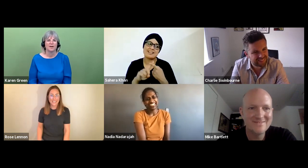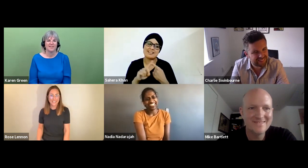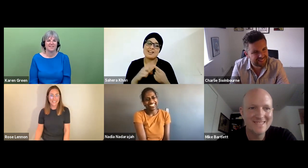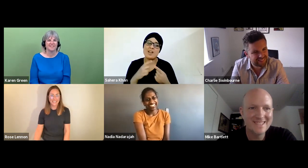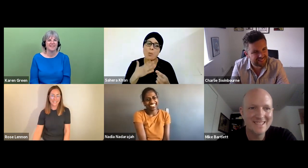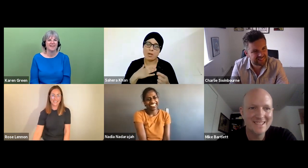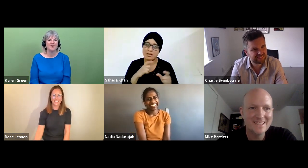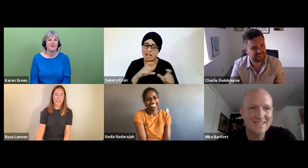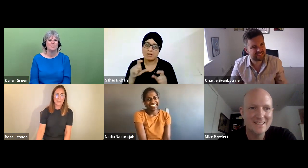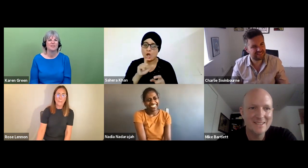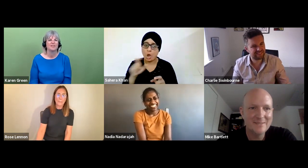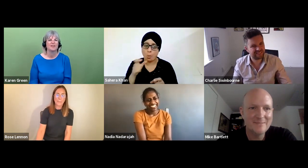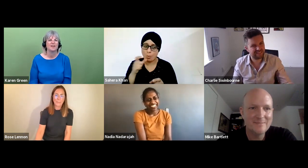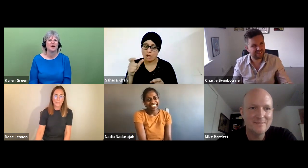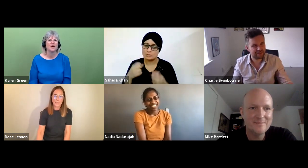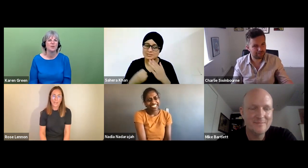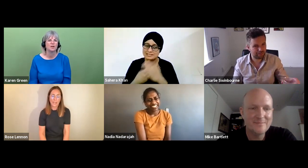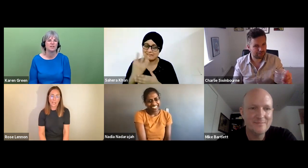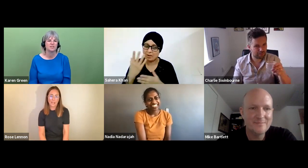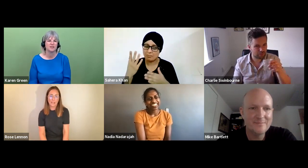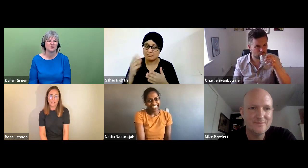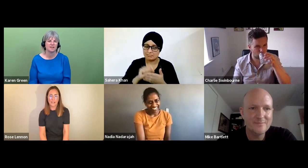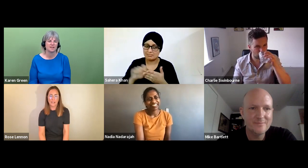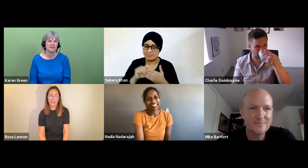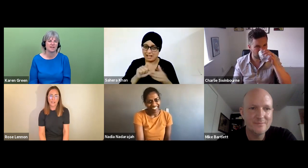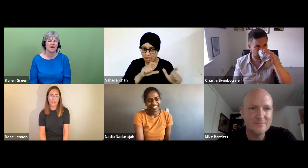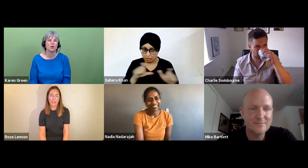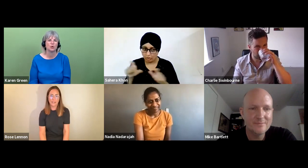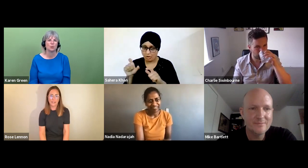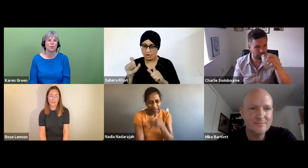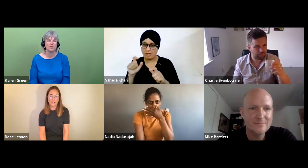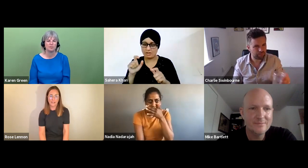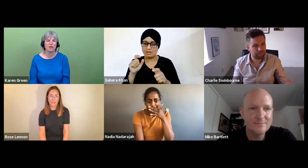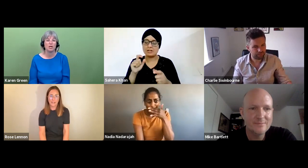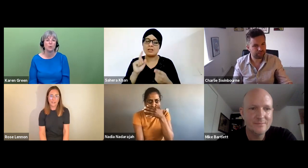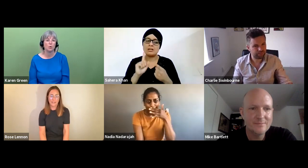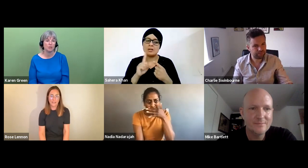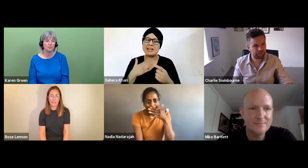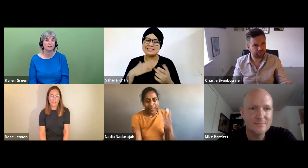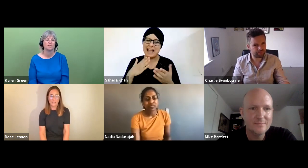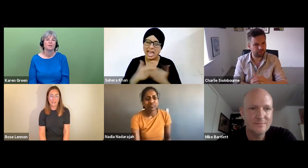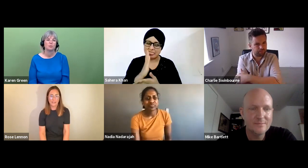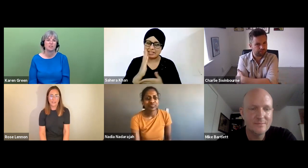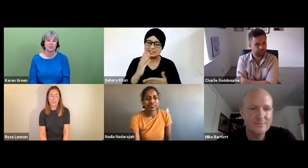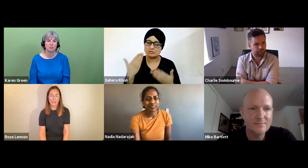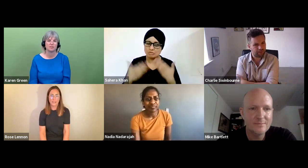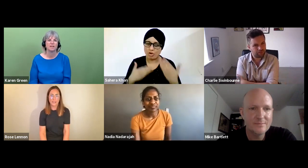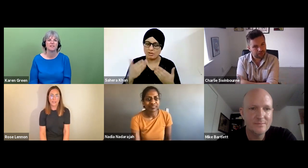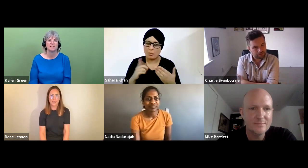Well, I would like to carry on with my no word production and see where